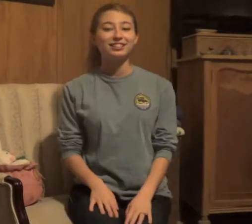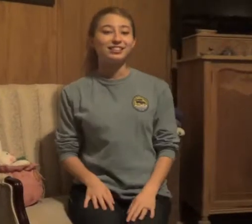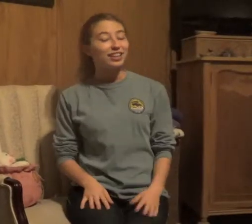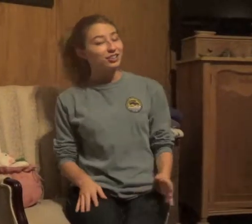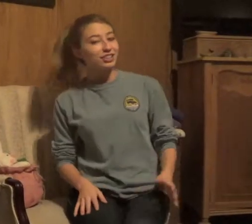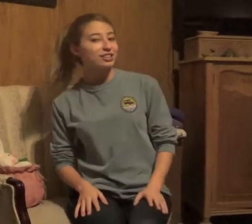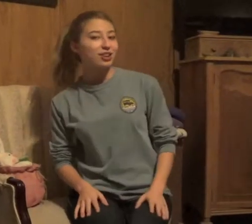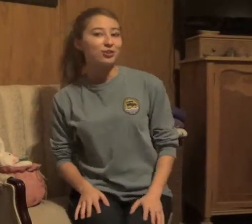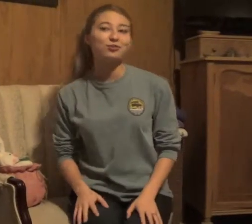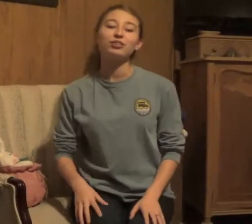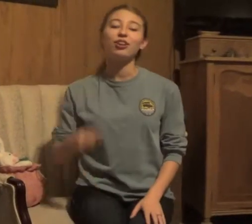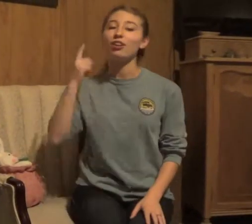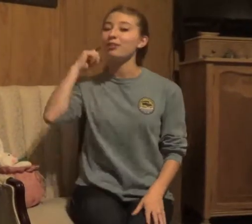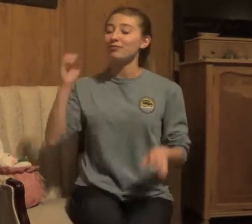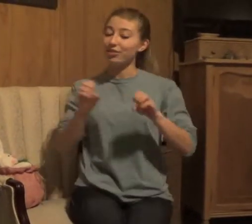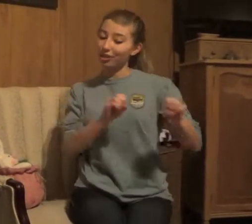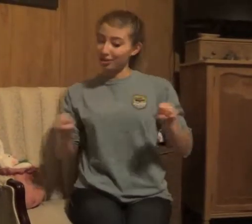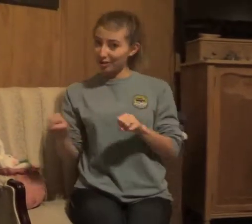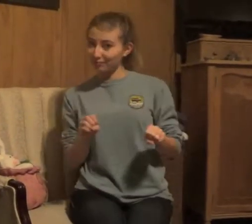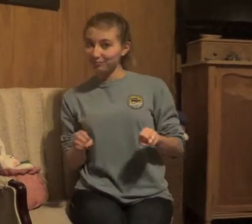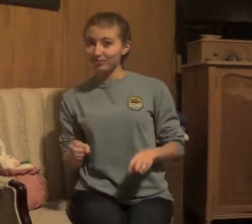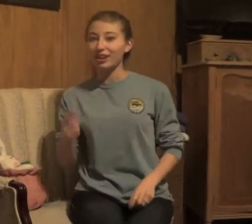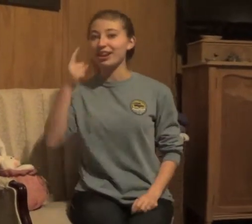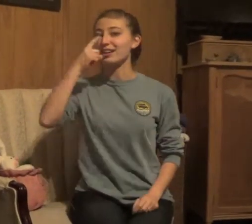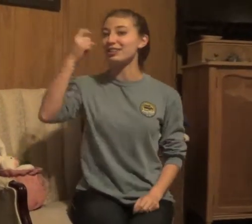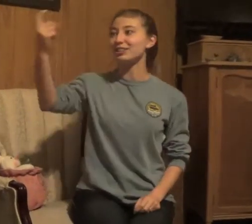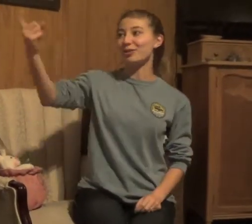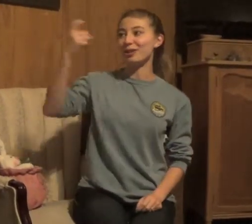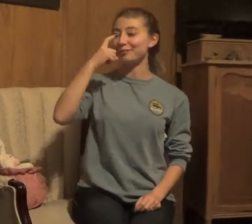Signs you need to know are thunder and snoring.